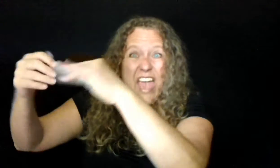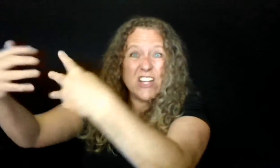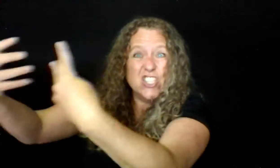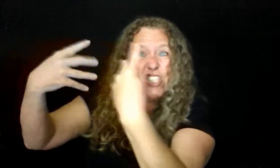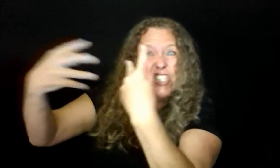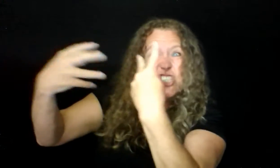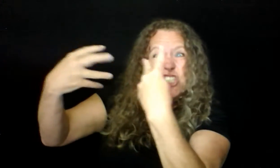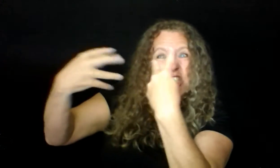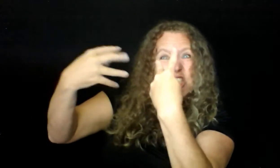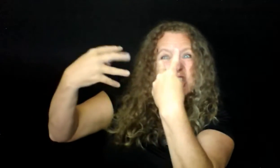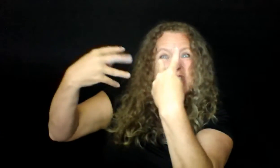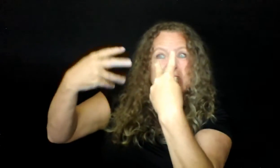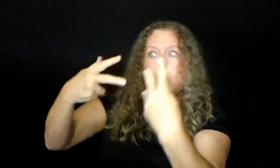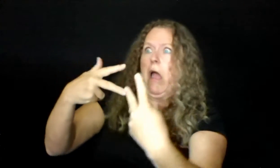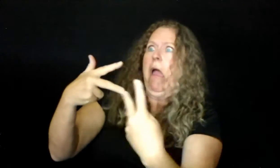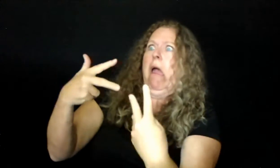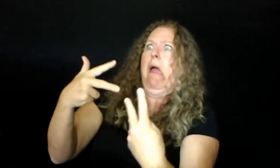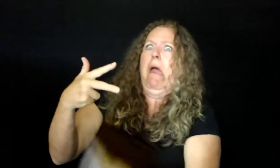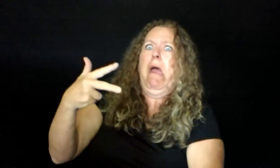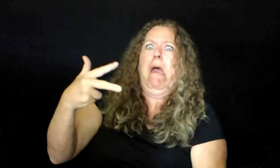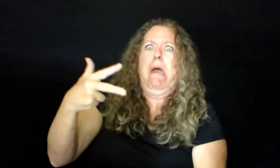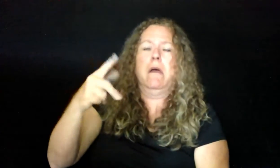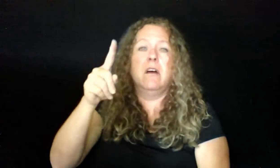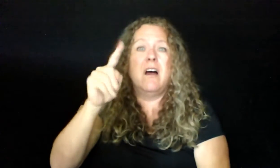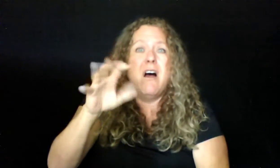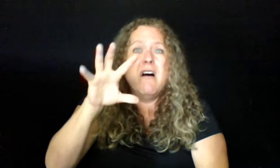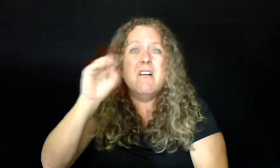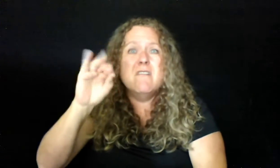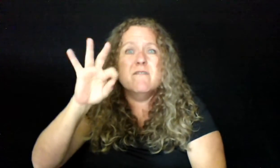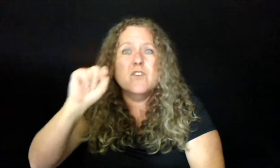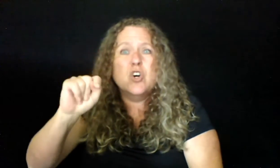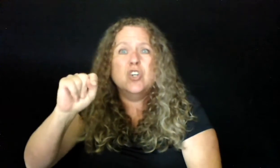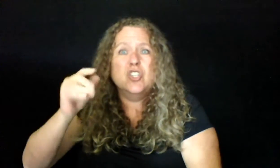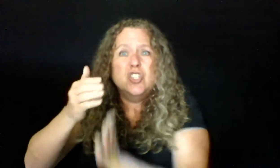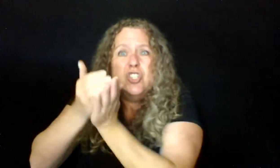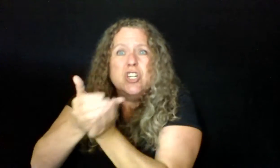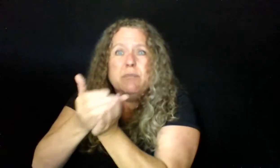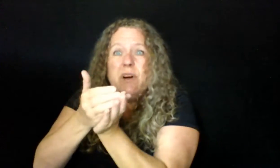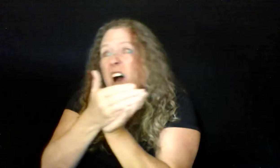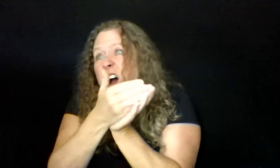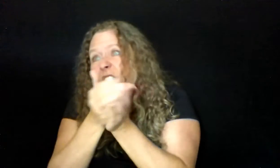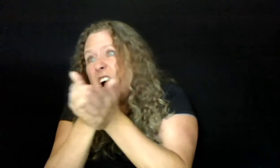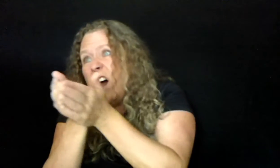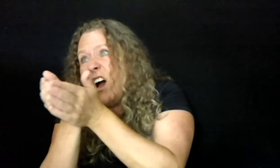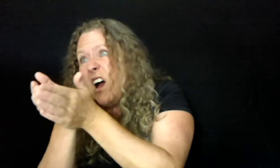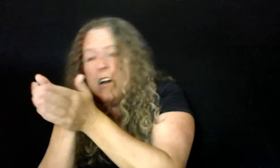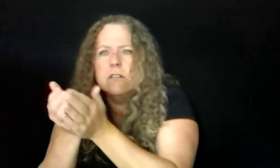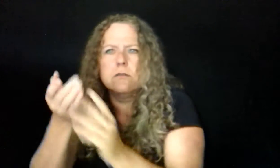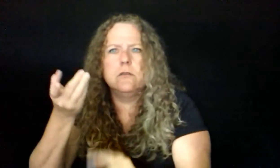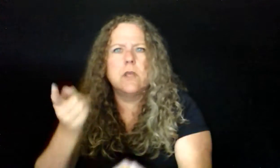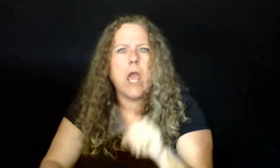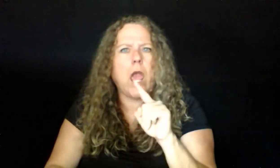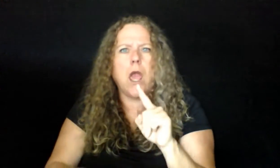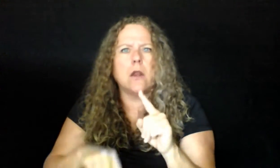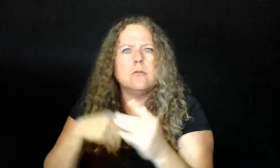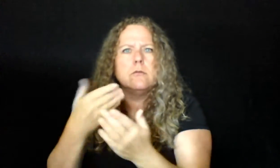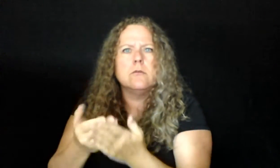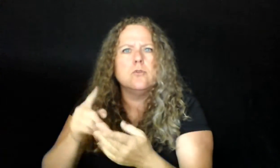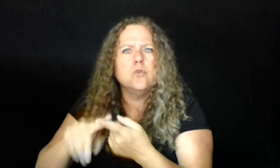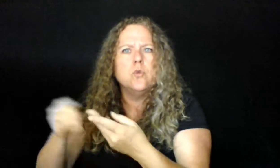a 250-foot ship, or 150-foot ship, it is literally impossible for them to make port. They can't pull the sails up in row.